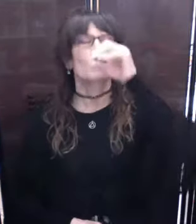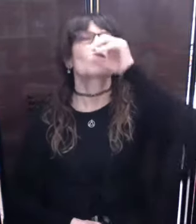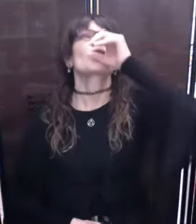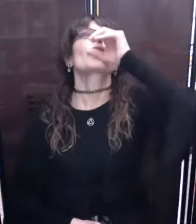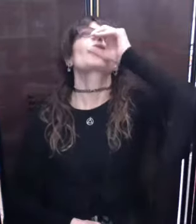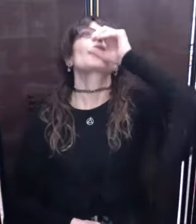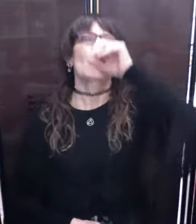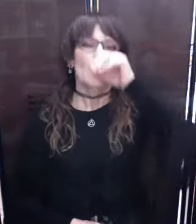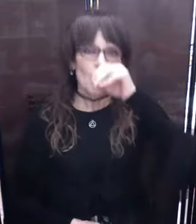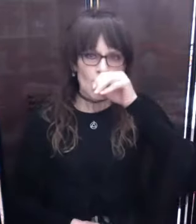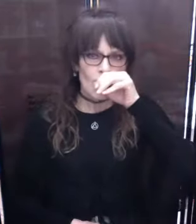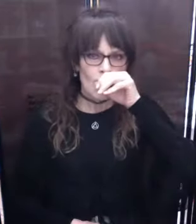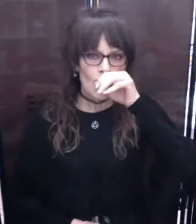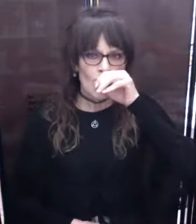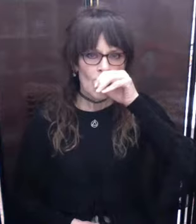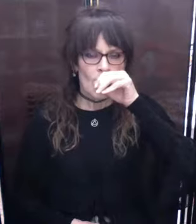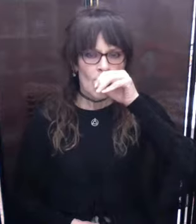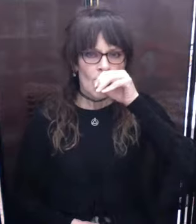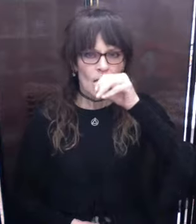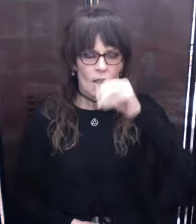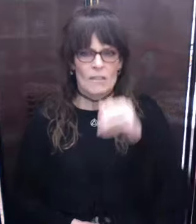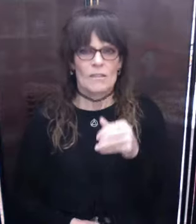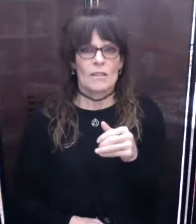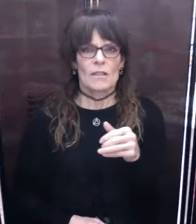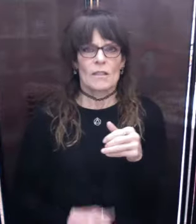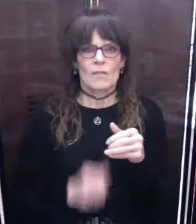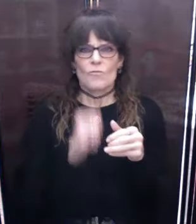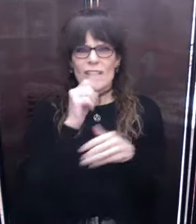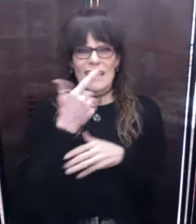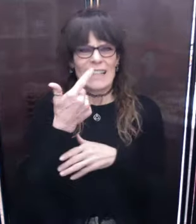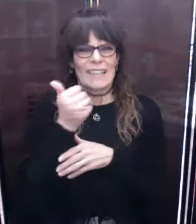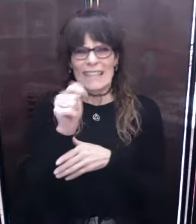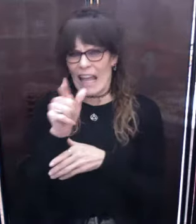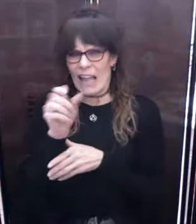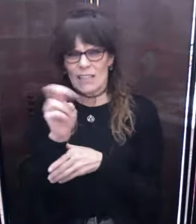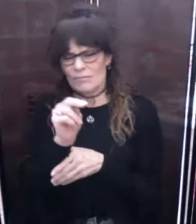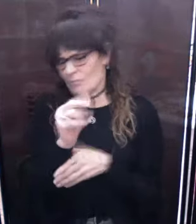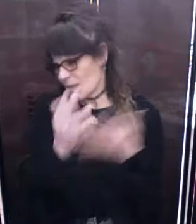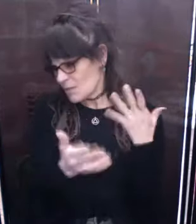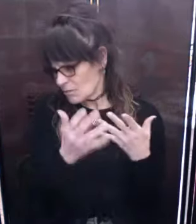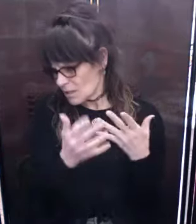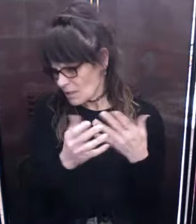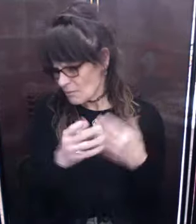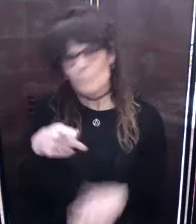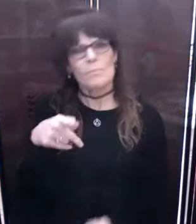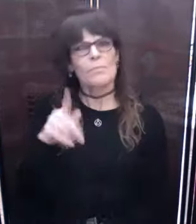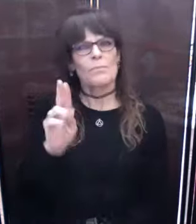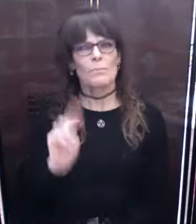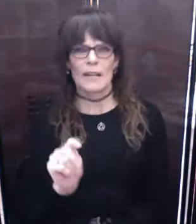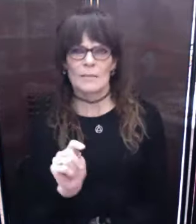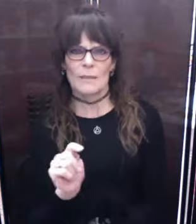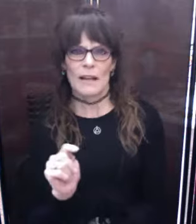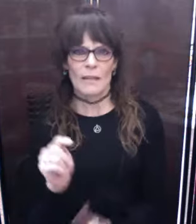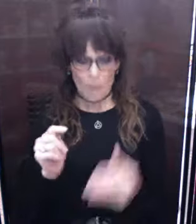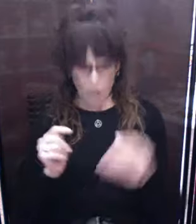I looked down. It wasn't like a gallon bottle or anything like that. It was like a pint. But now I'm halfway through it,